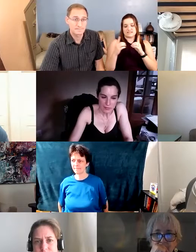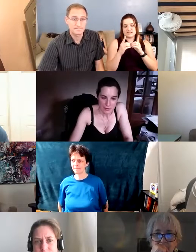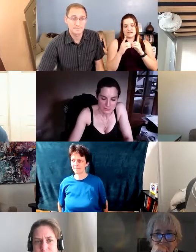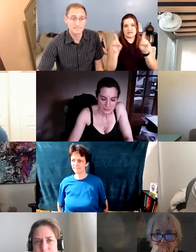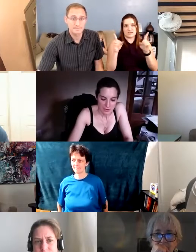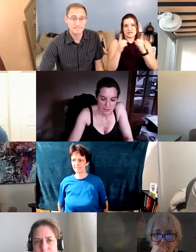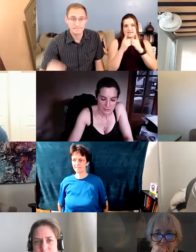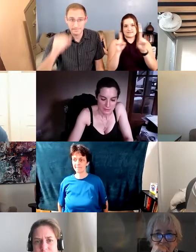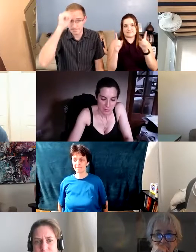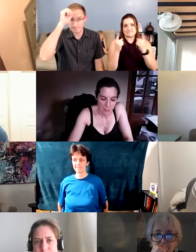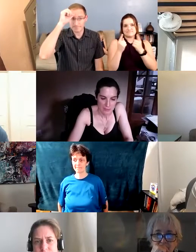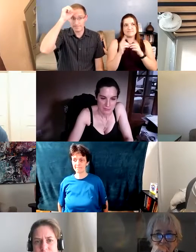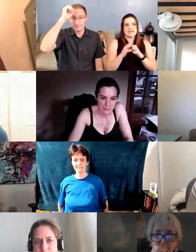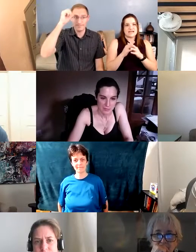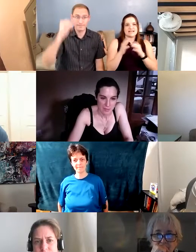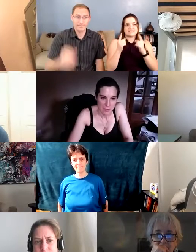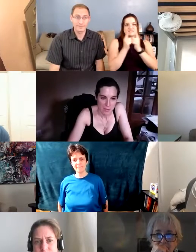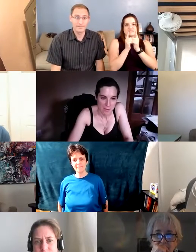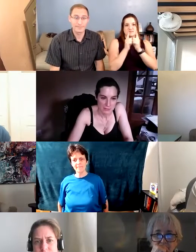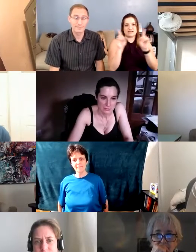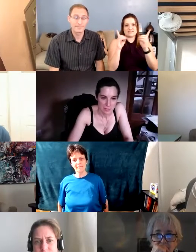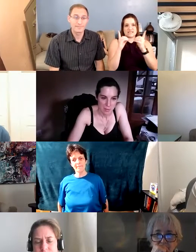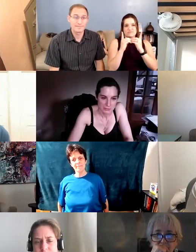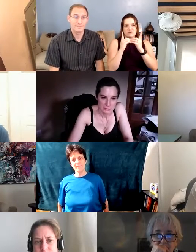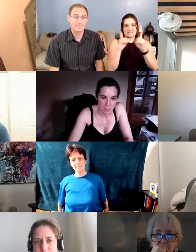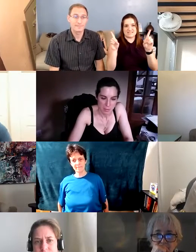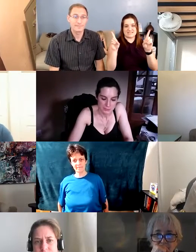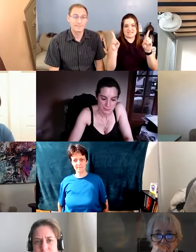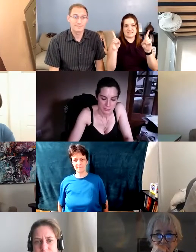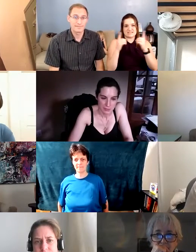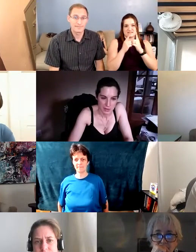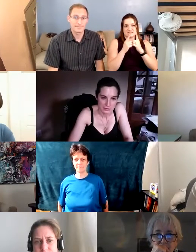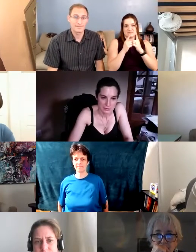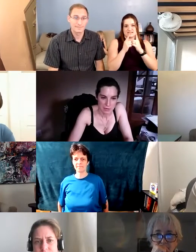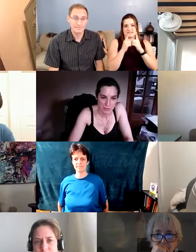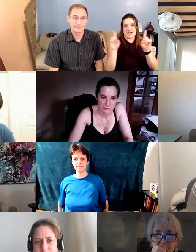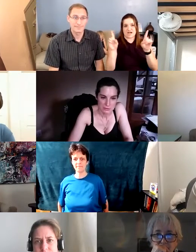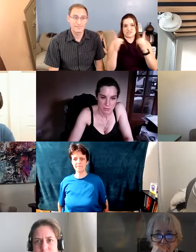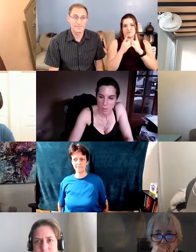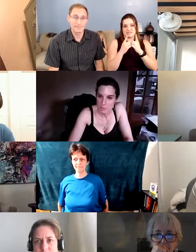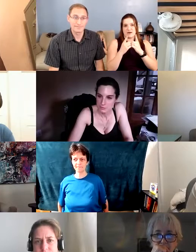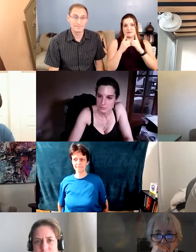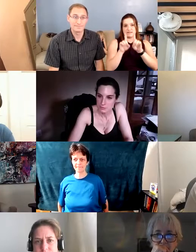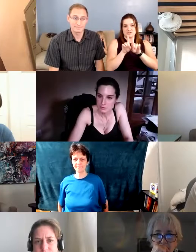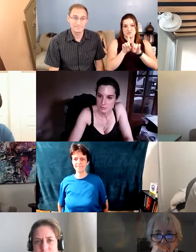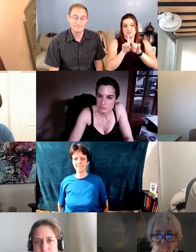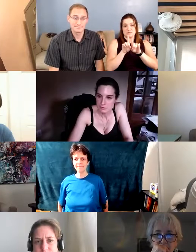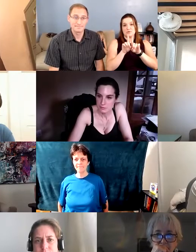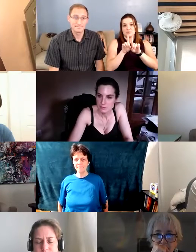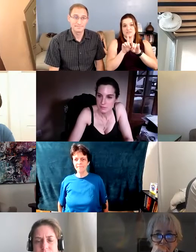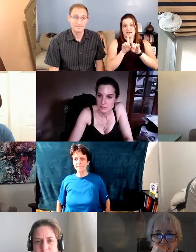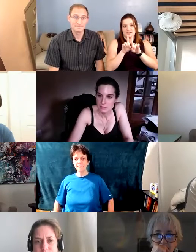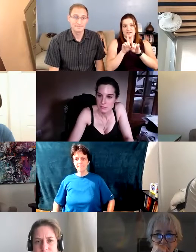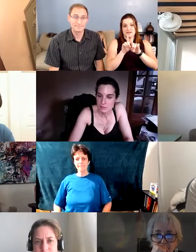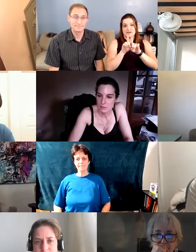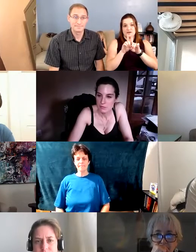like he said, it's still symbolizing, even with the D, it's still symbolizing the action of what's happening. These two people who